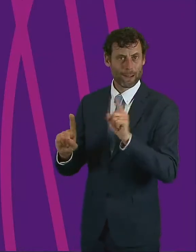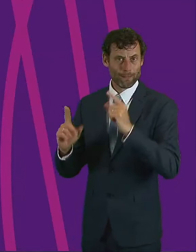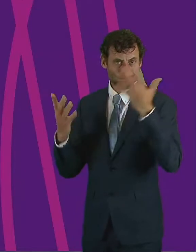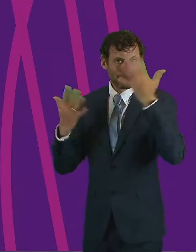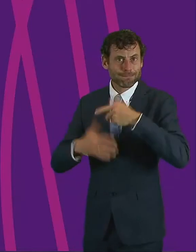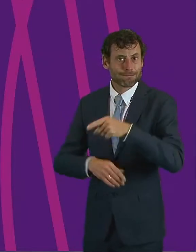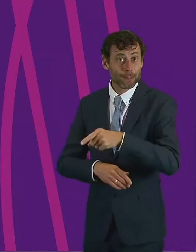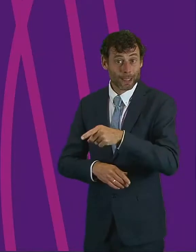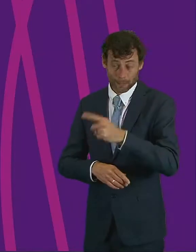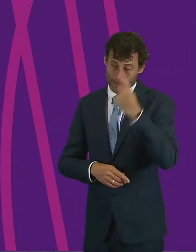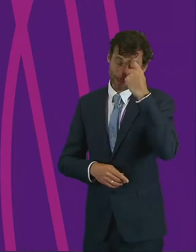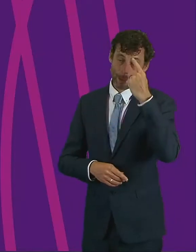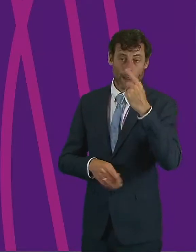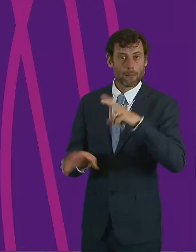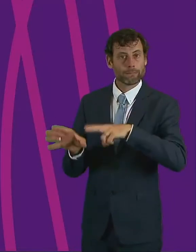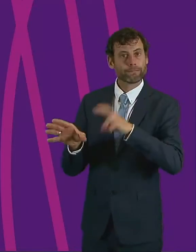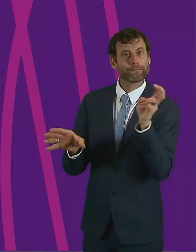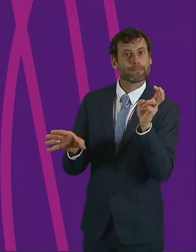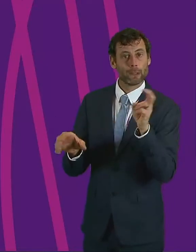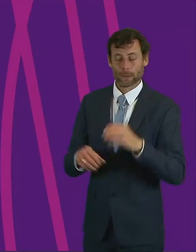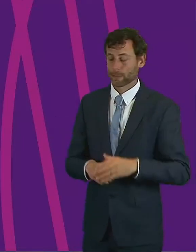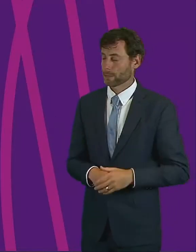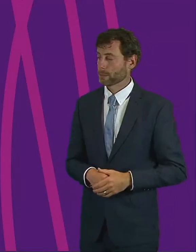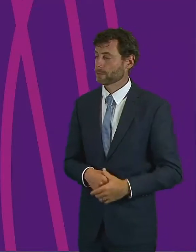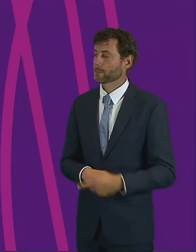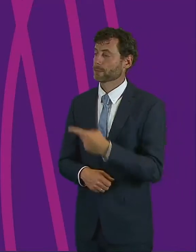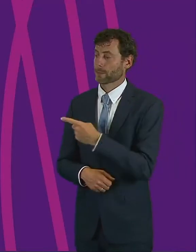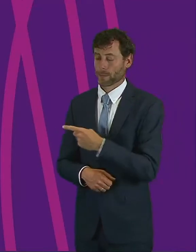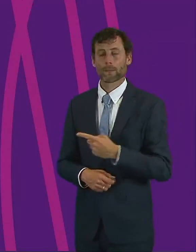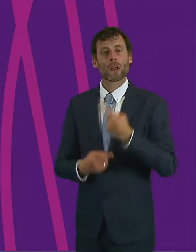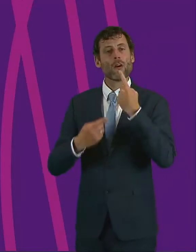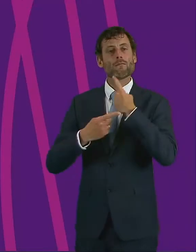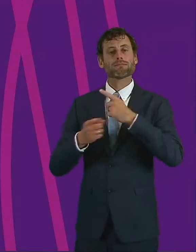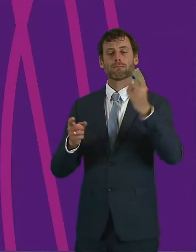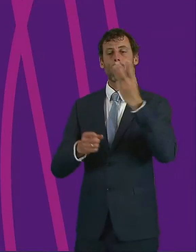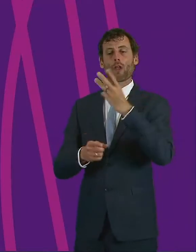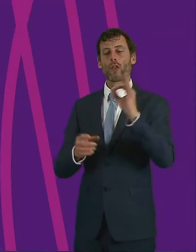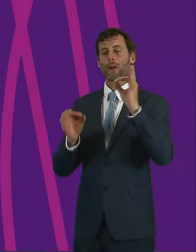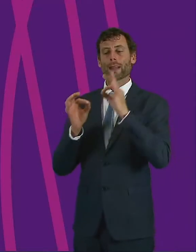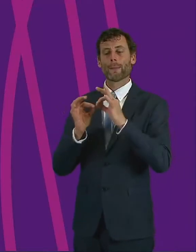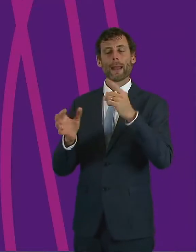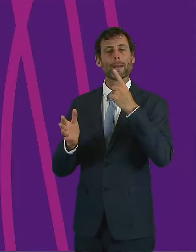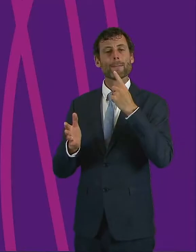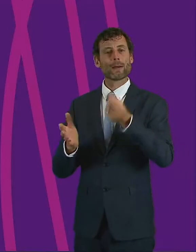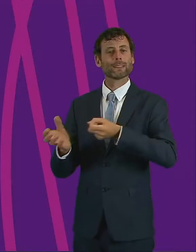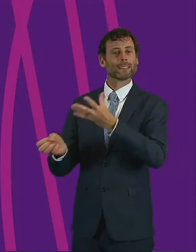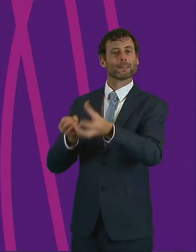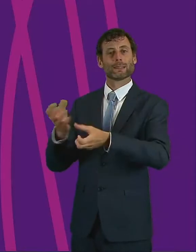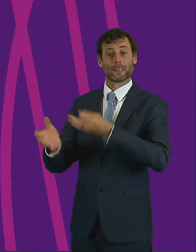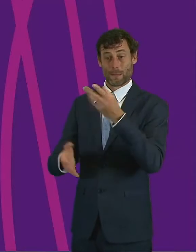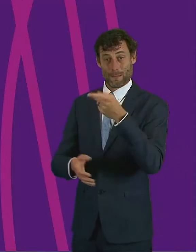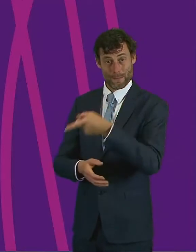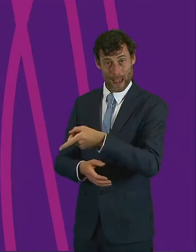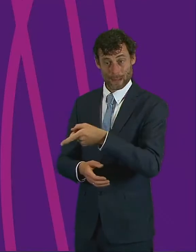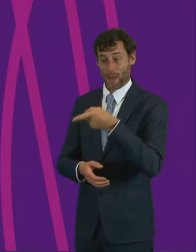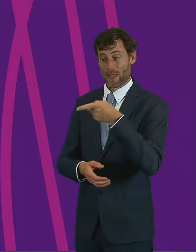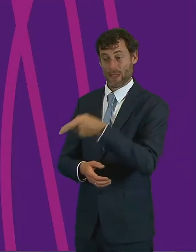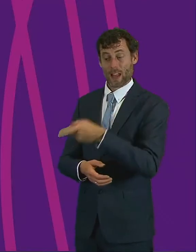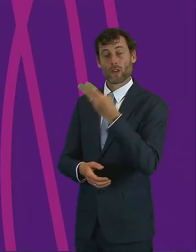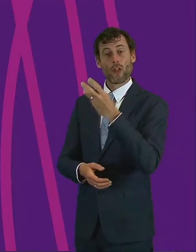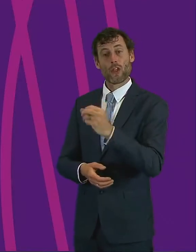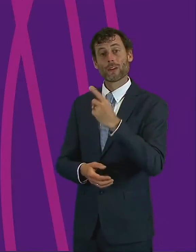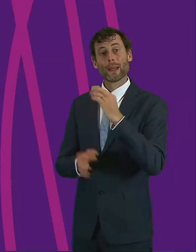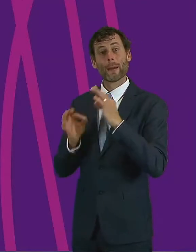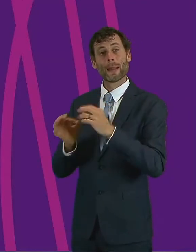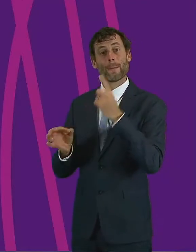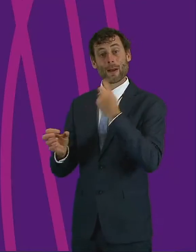a headline value of up to £30 billion, but we should be clear that that figure is contingent on demand when some